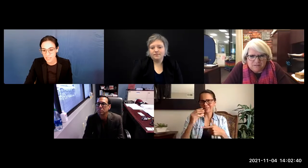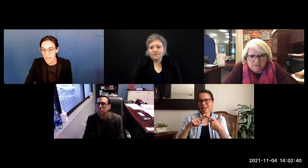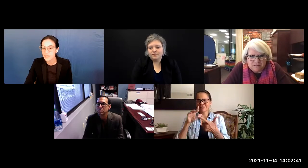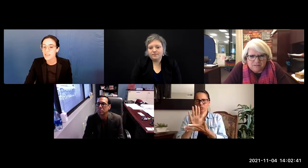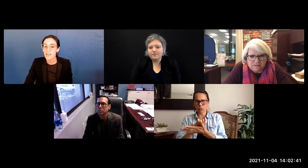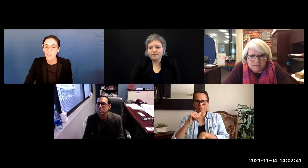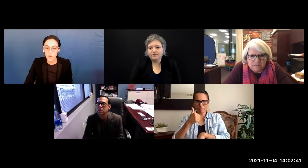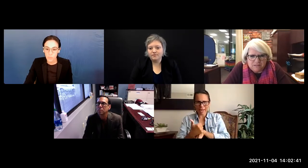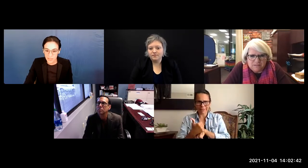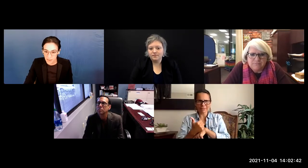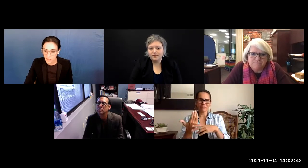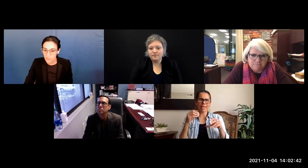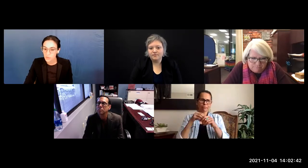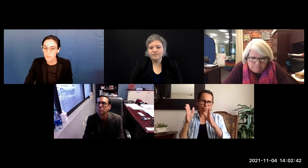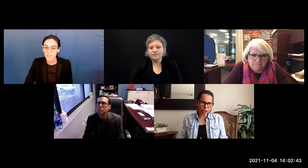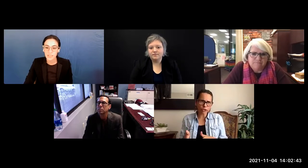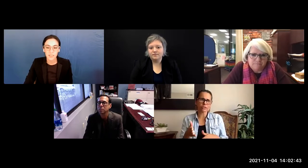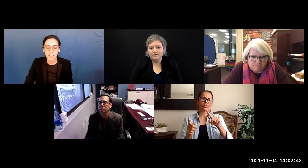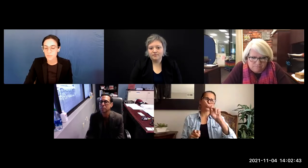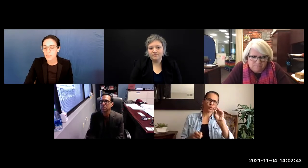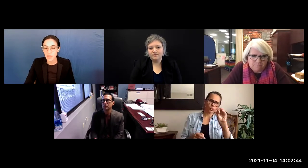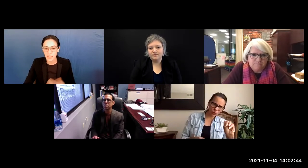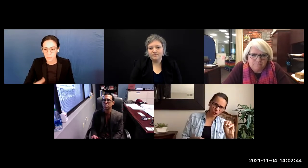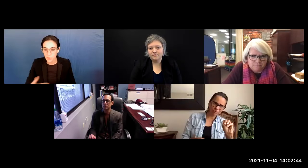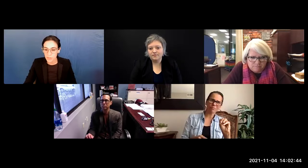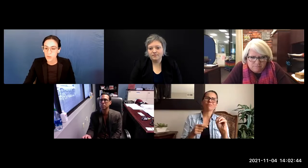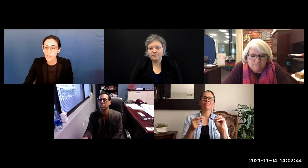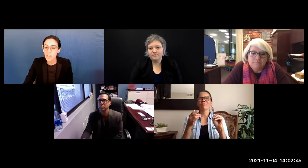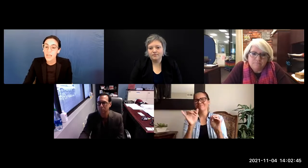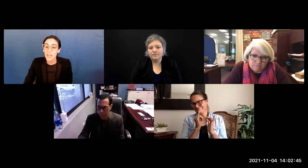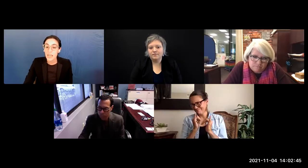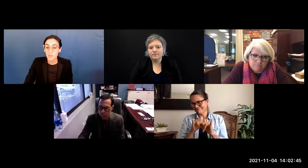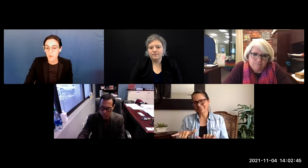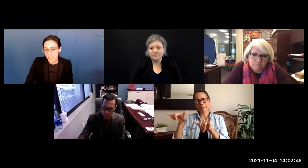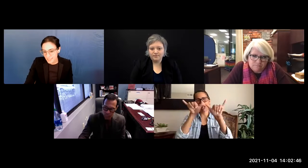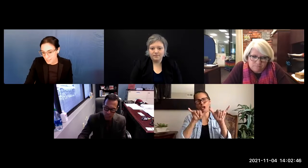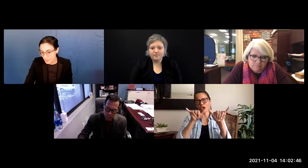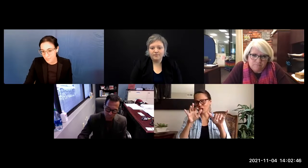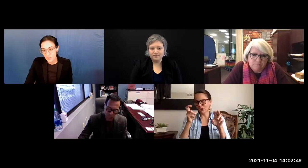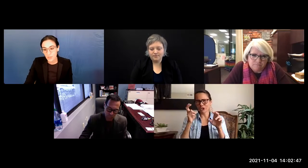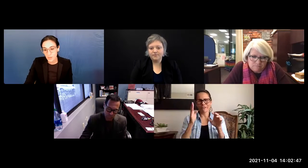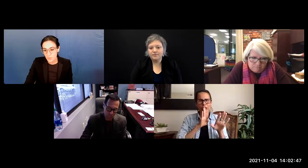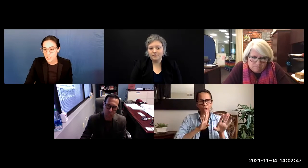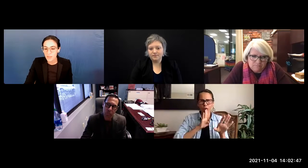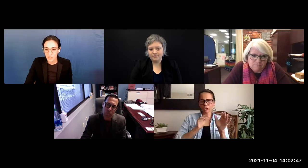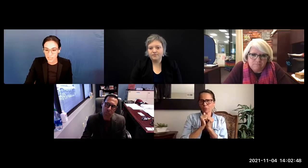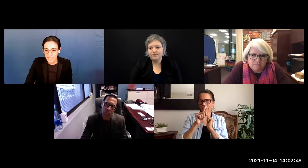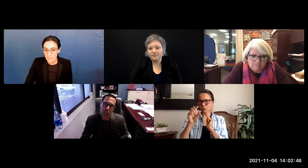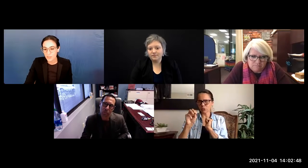emphasize the home-based care, school-based and in-person work, as well as Zoom. It's been a very